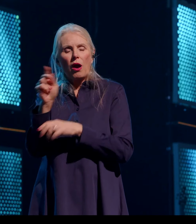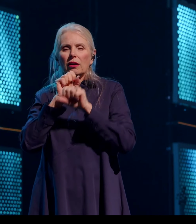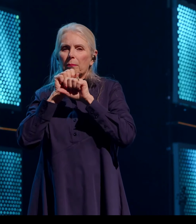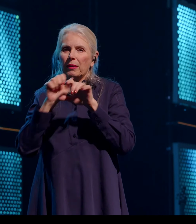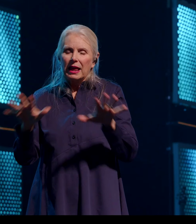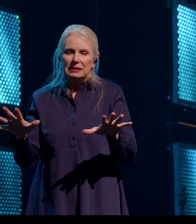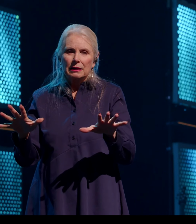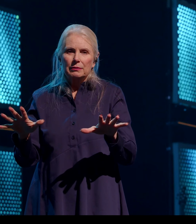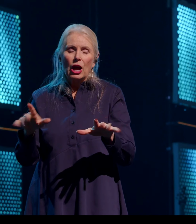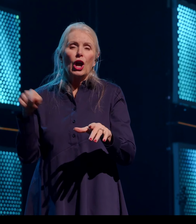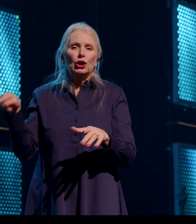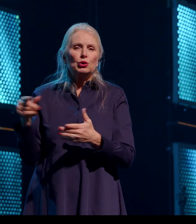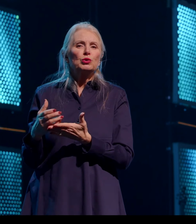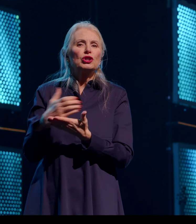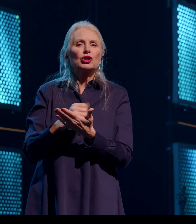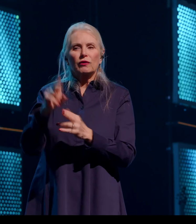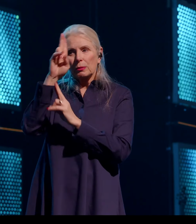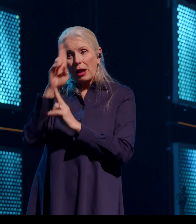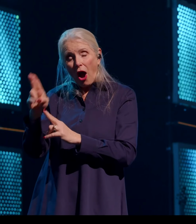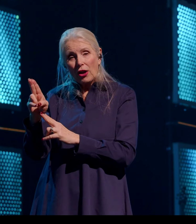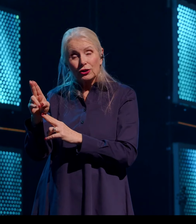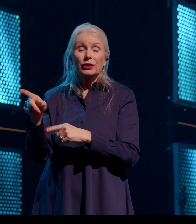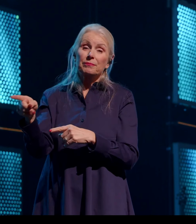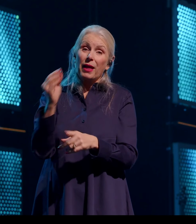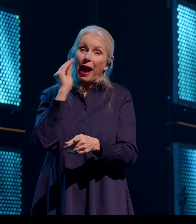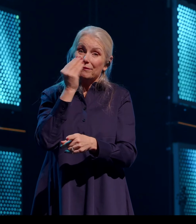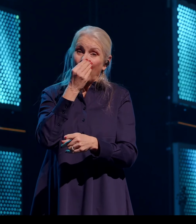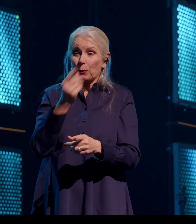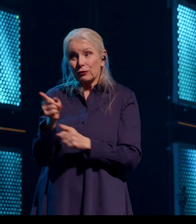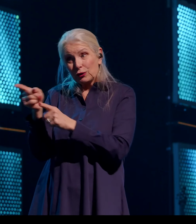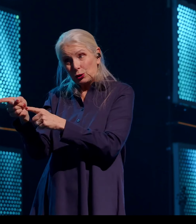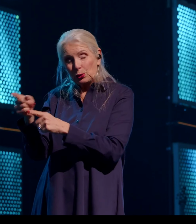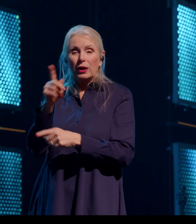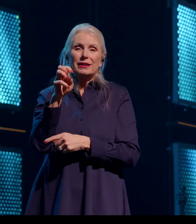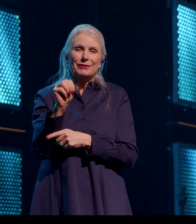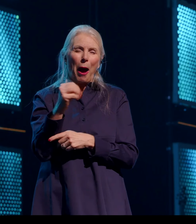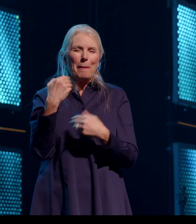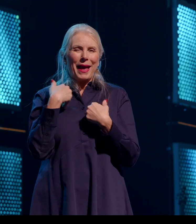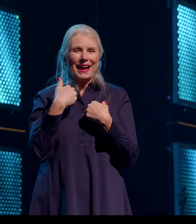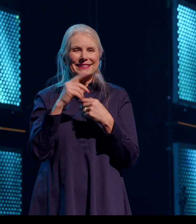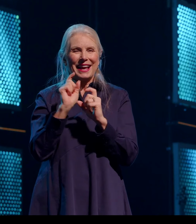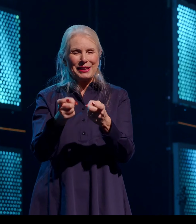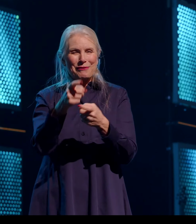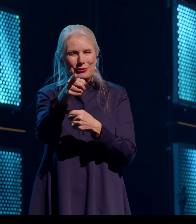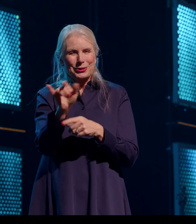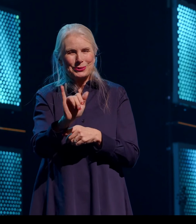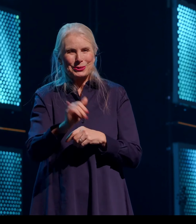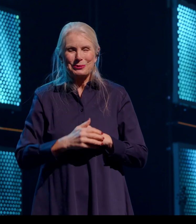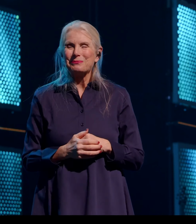you deserve to be honored. So these are for you. And Tom has a gift for you as well.